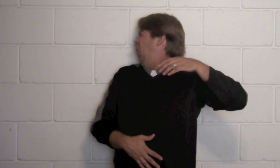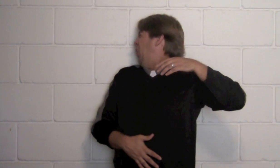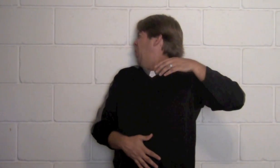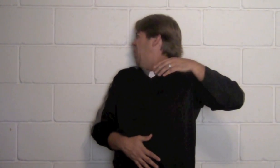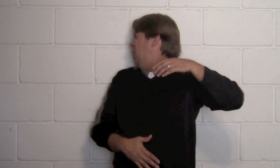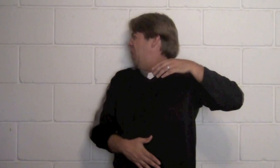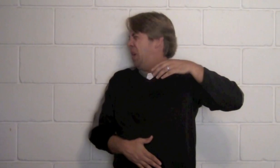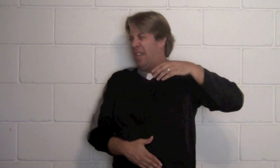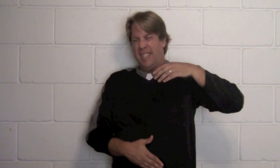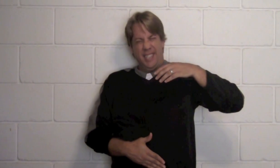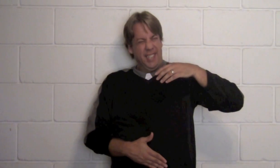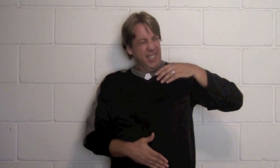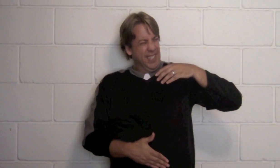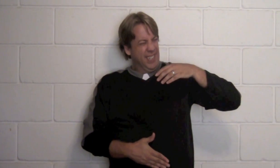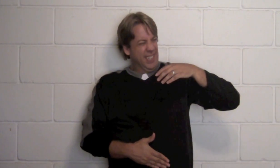Oh, disgusting!